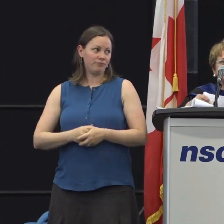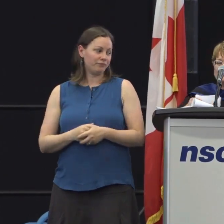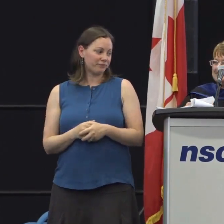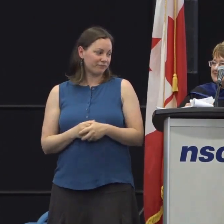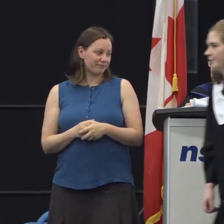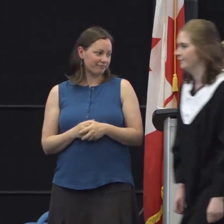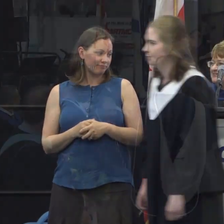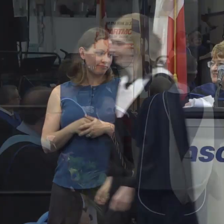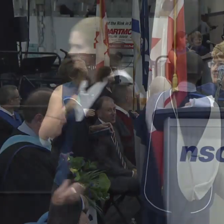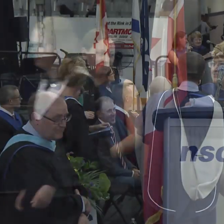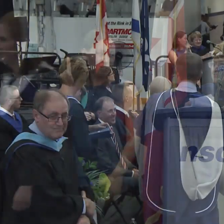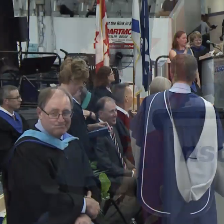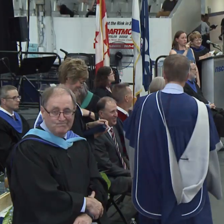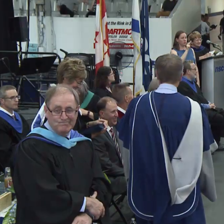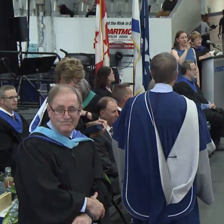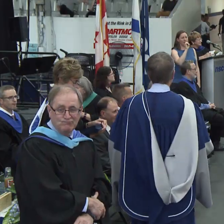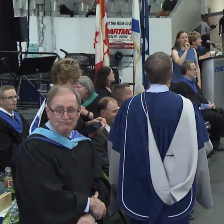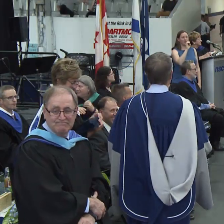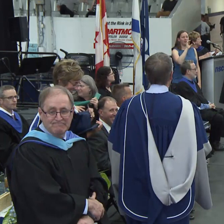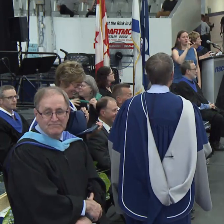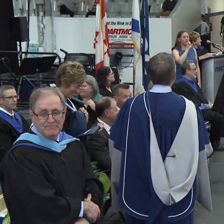Christie.